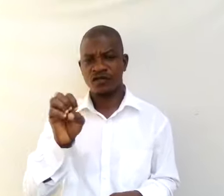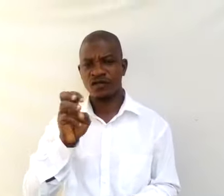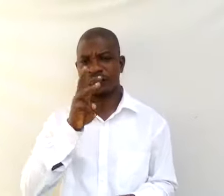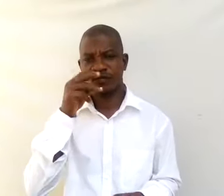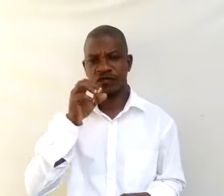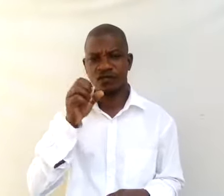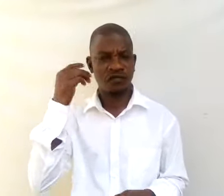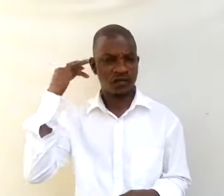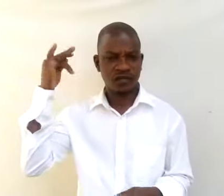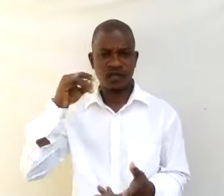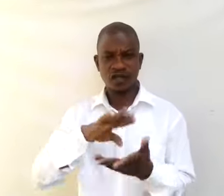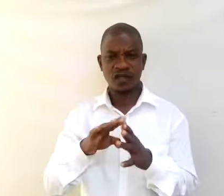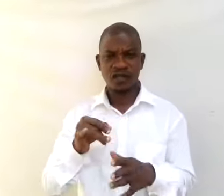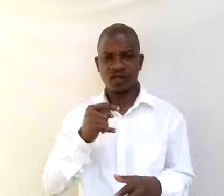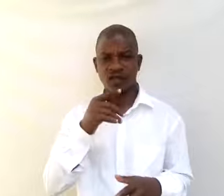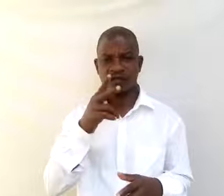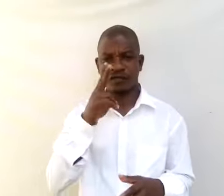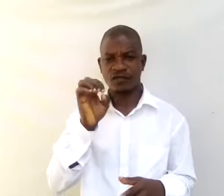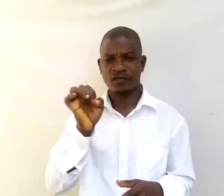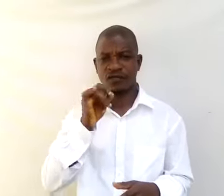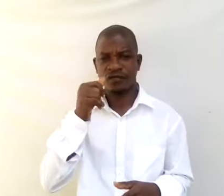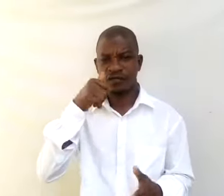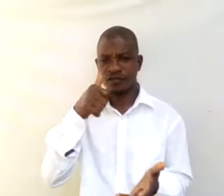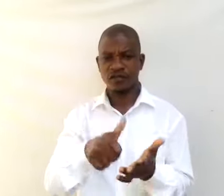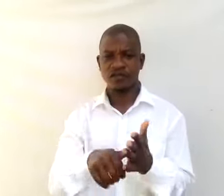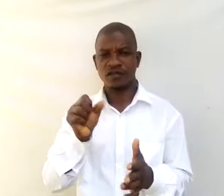and vowel letters.